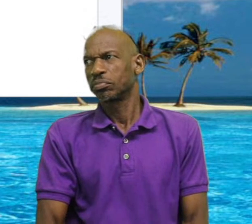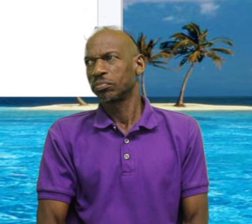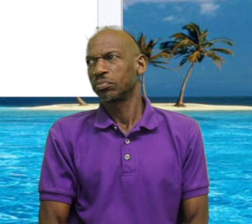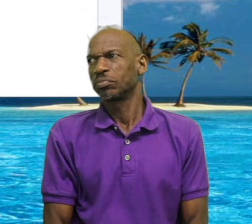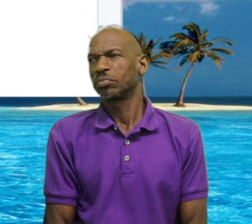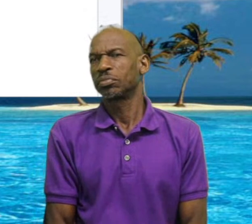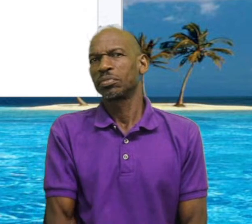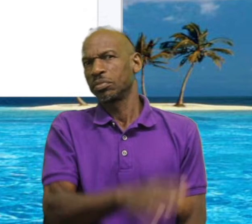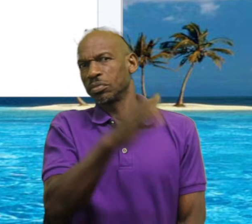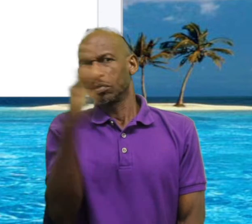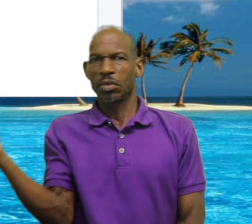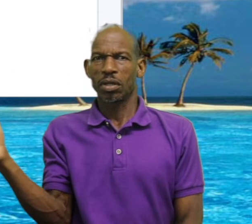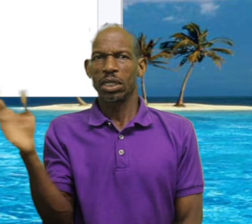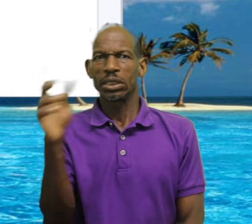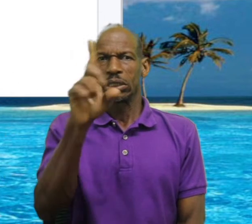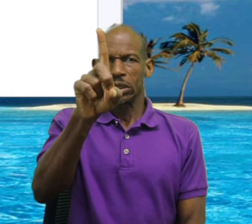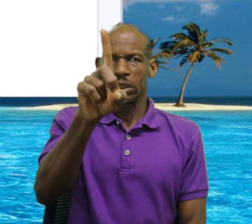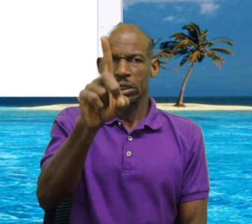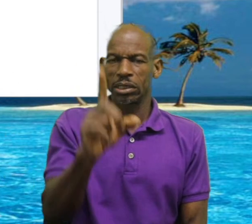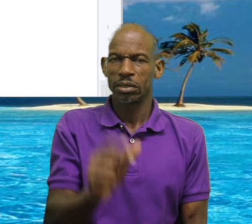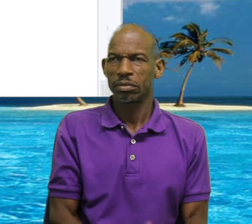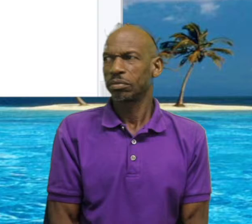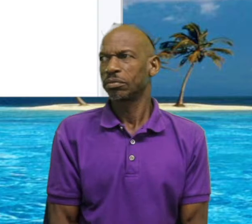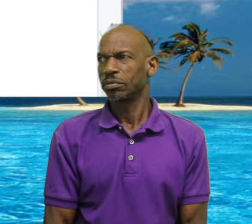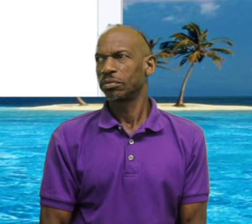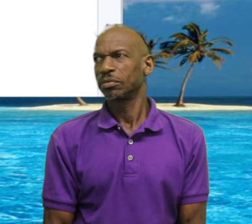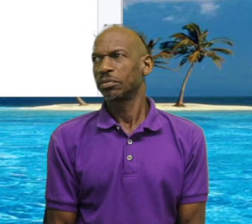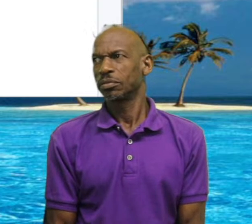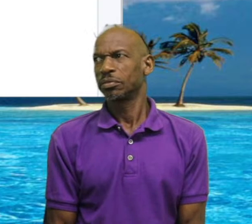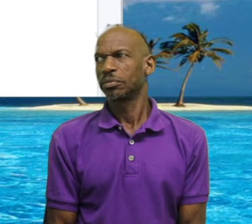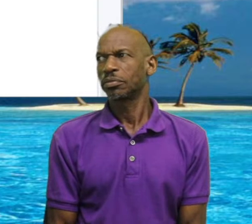why am I not putting it by D?